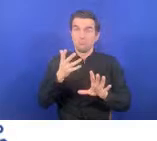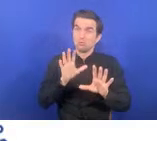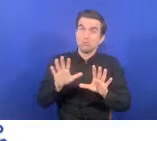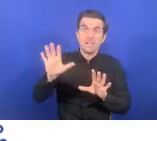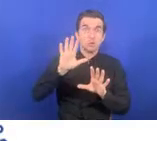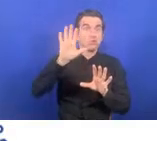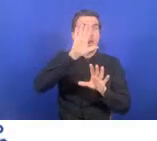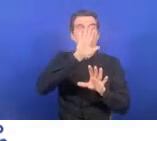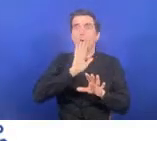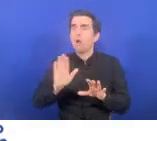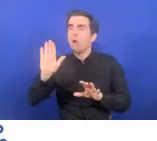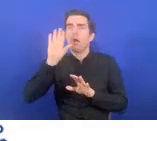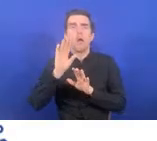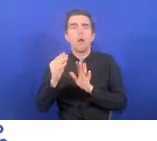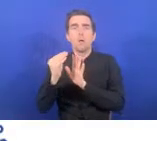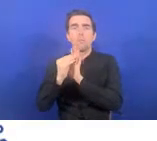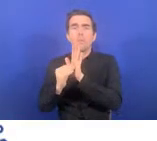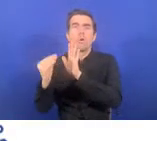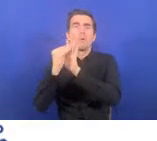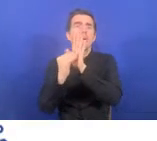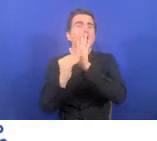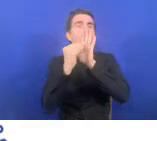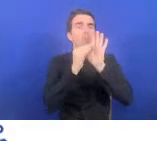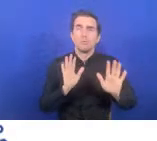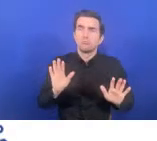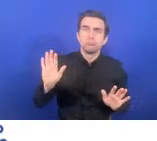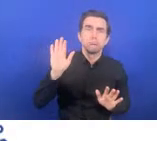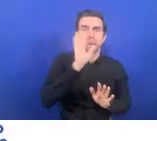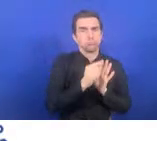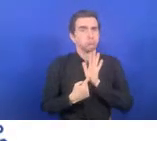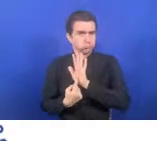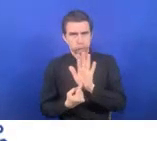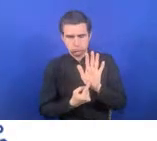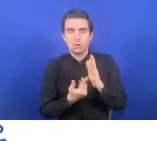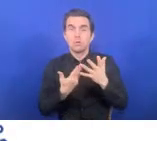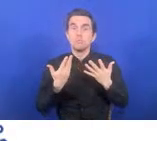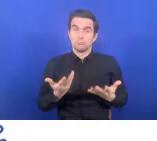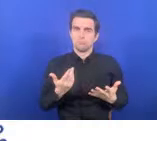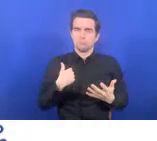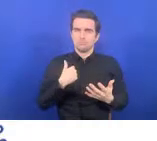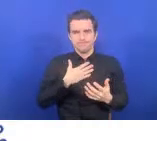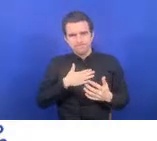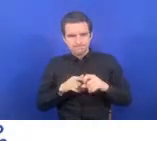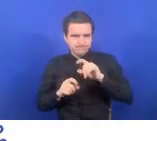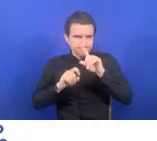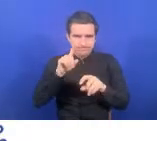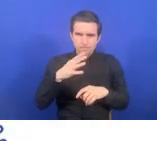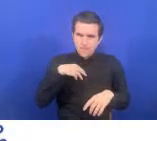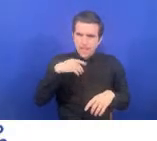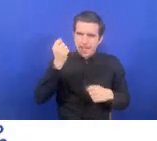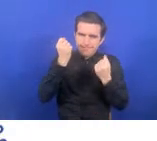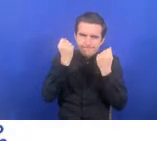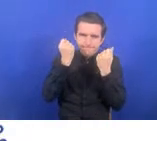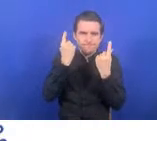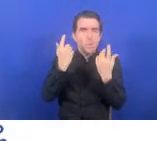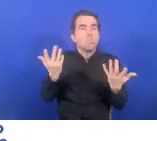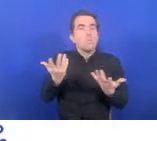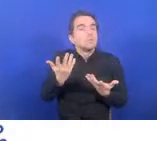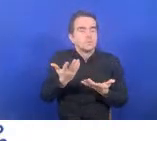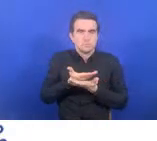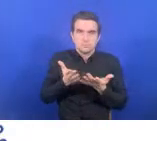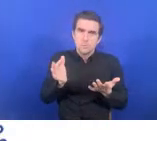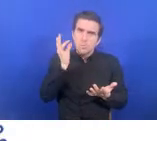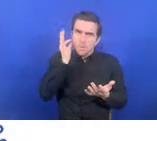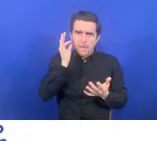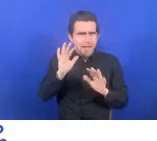are represented, and what kinds of the ways in which women interact with the sector. These are the kinds of questions that